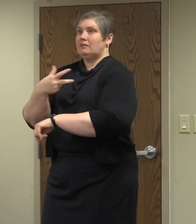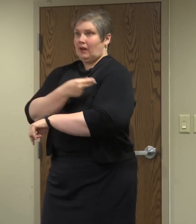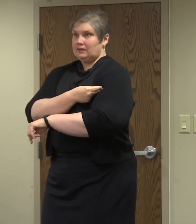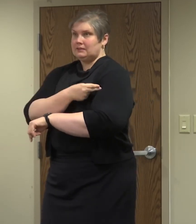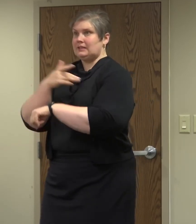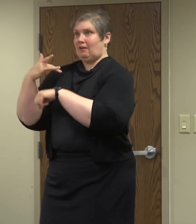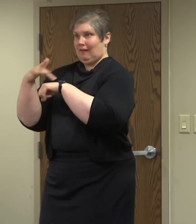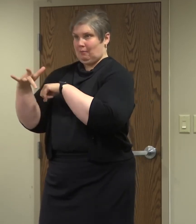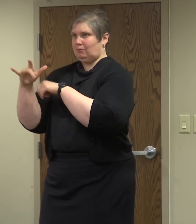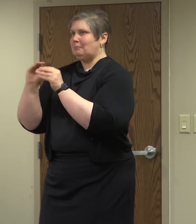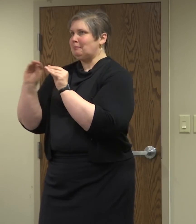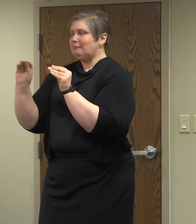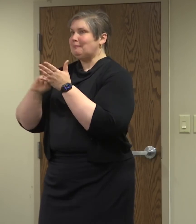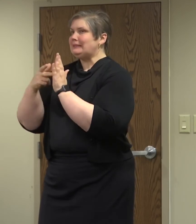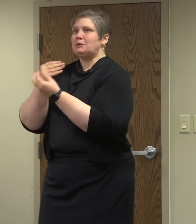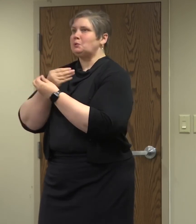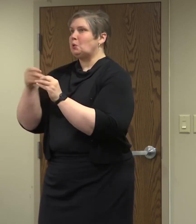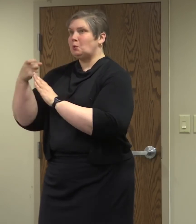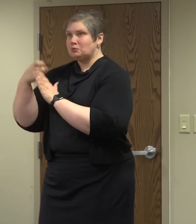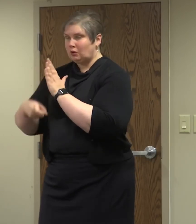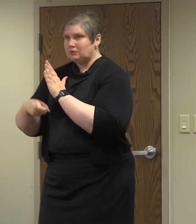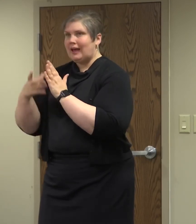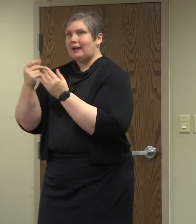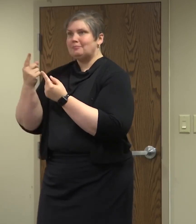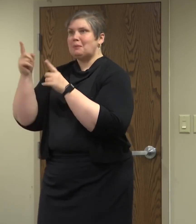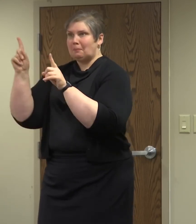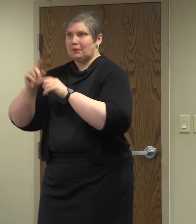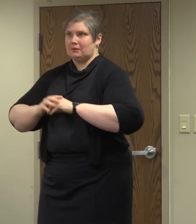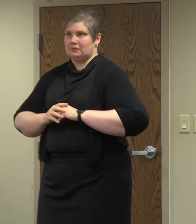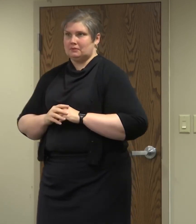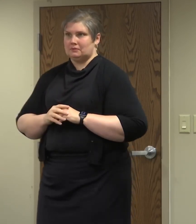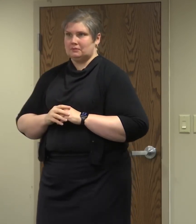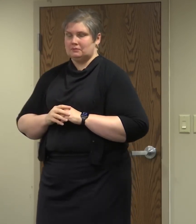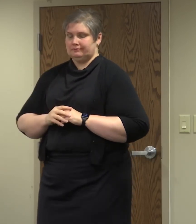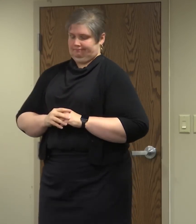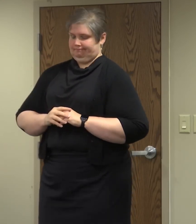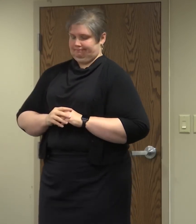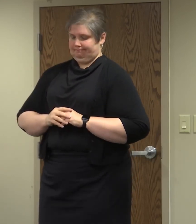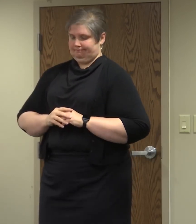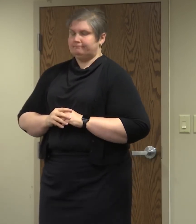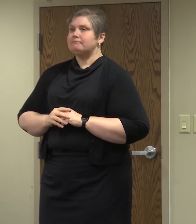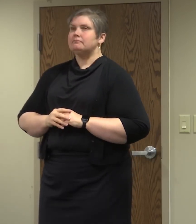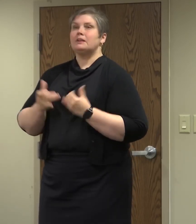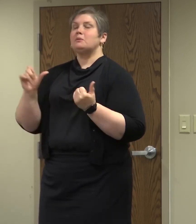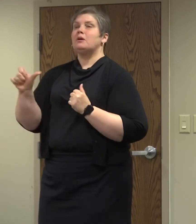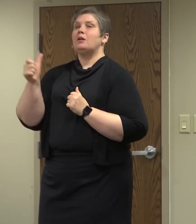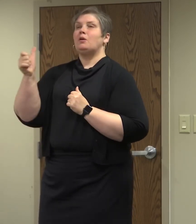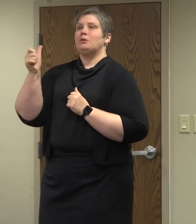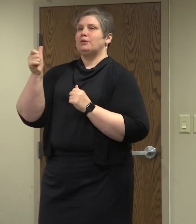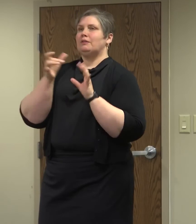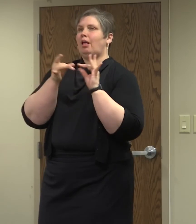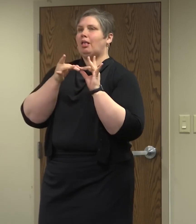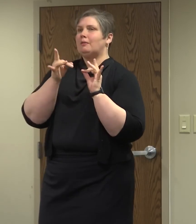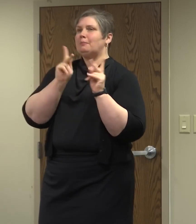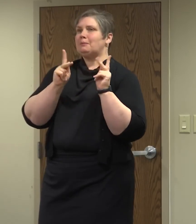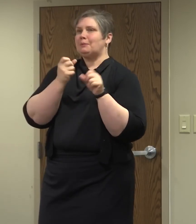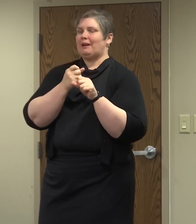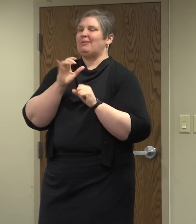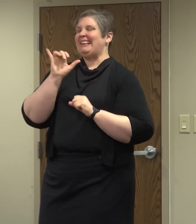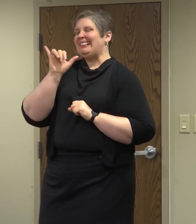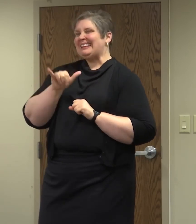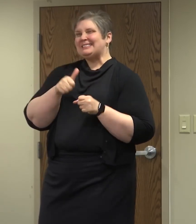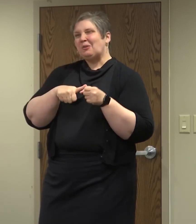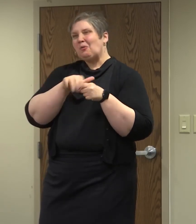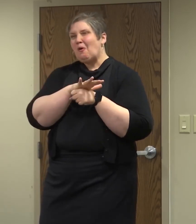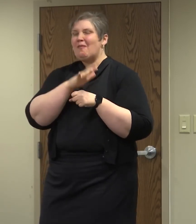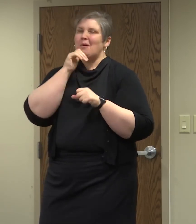So I've also heard some of the excuse, well, we're just going to be endemic. We're going to live through this. It's not going to be a big deal. Well, while we understand